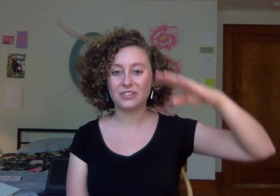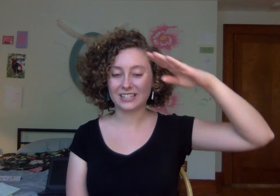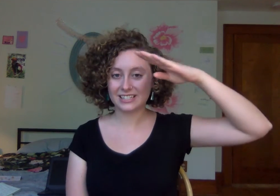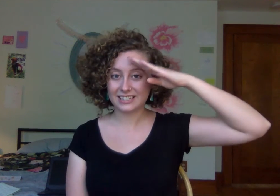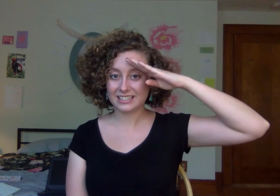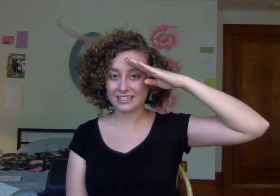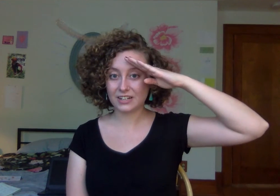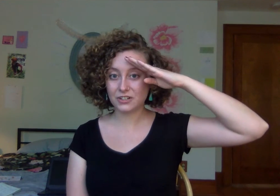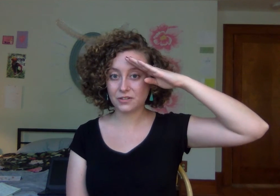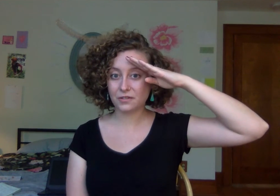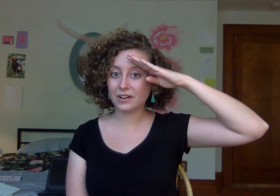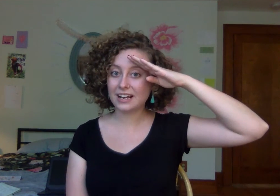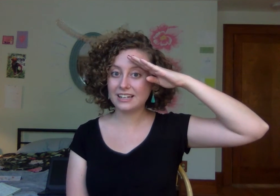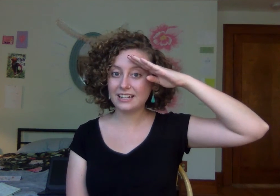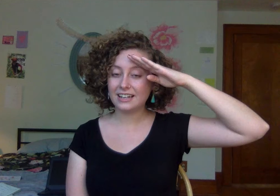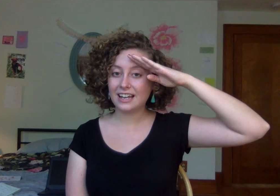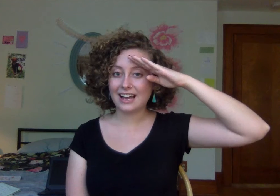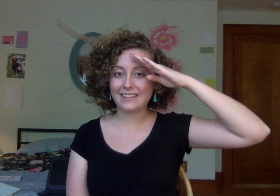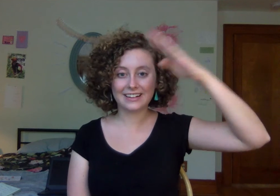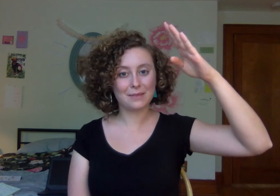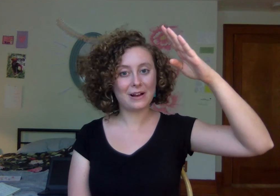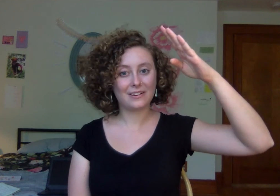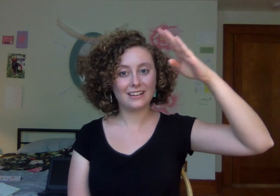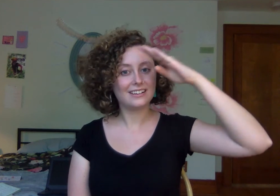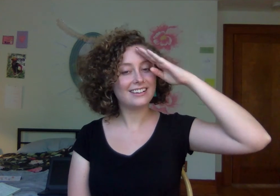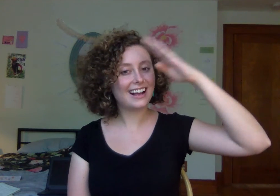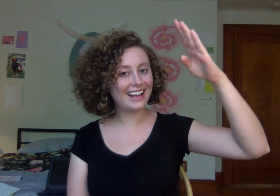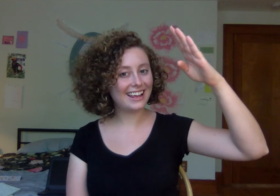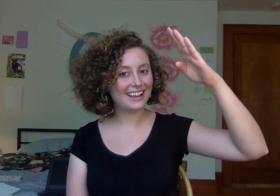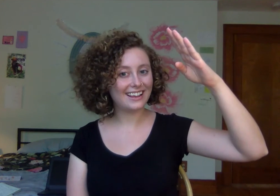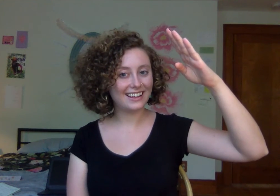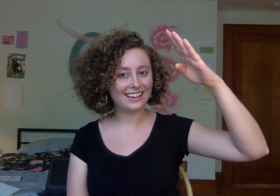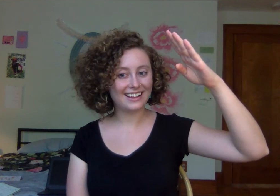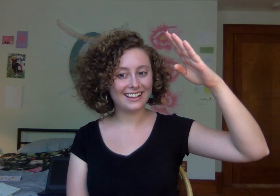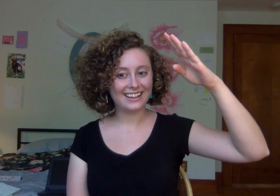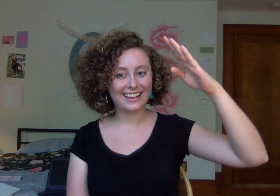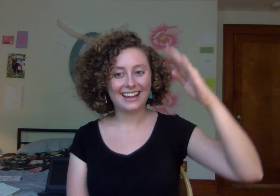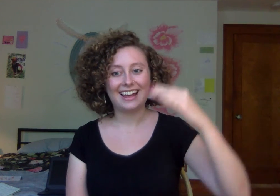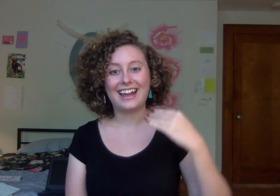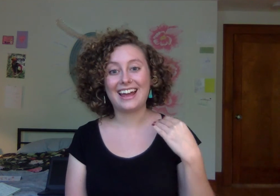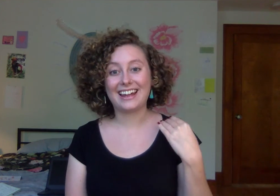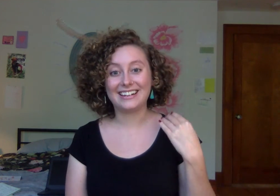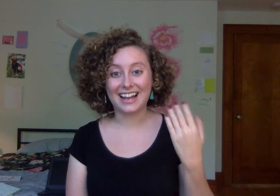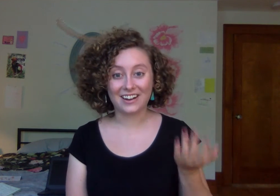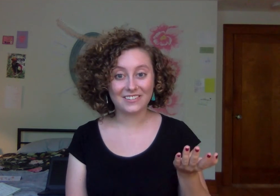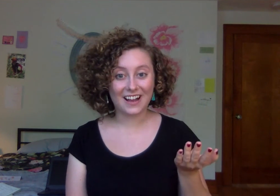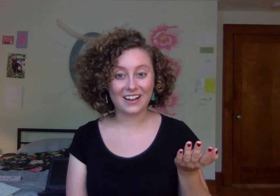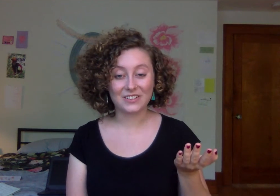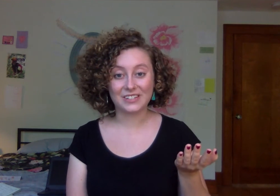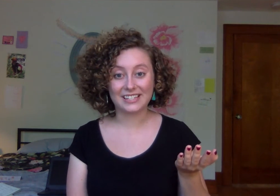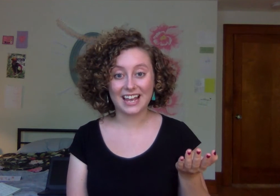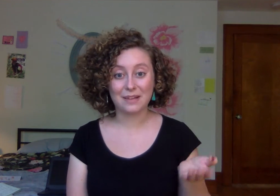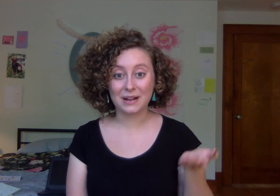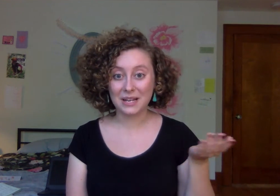just touch your forehead and then come out. Hi. And now, how do you say my name